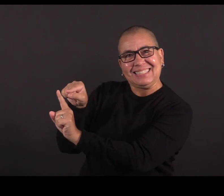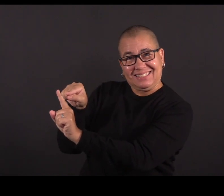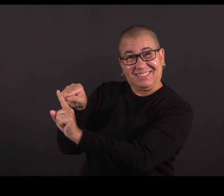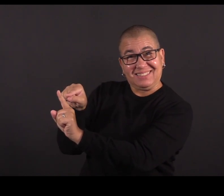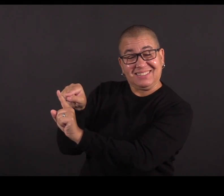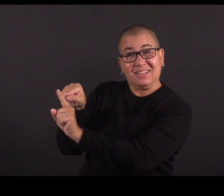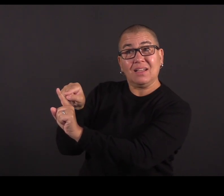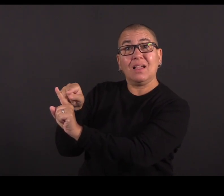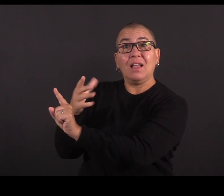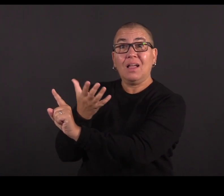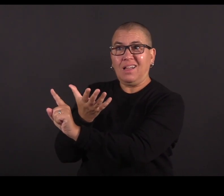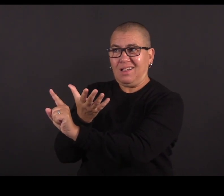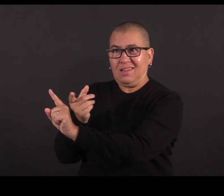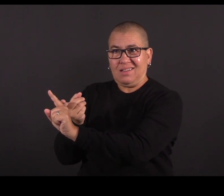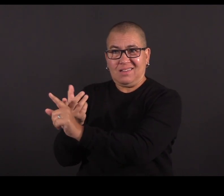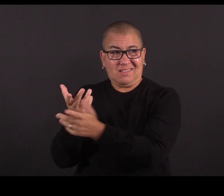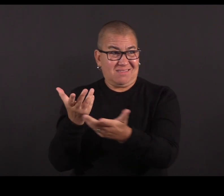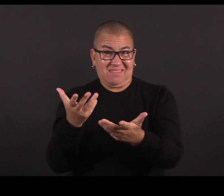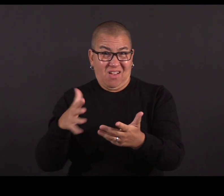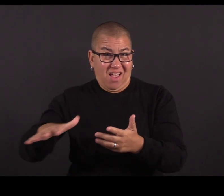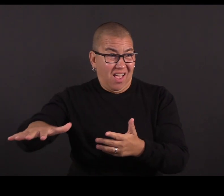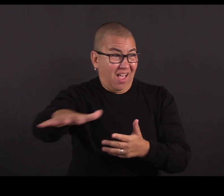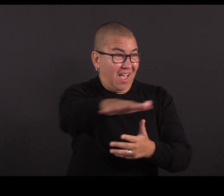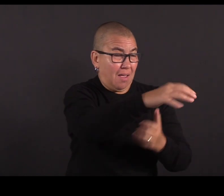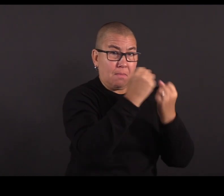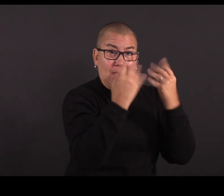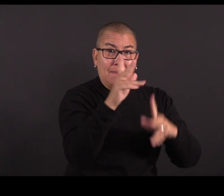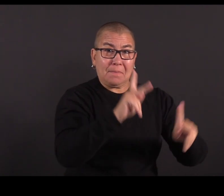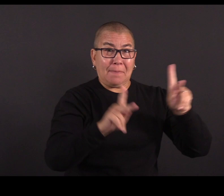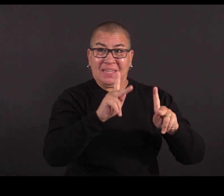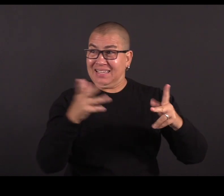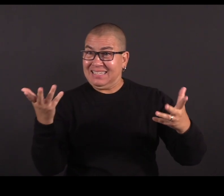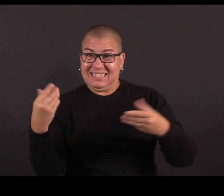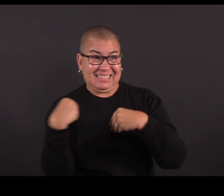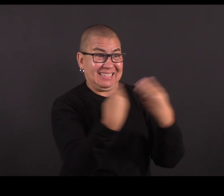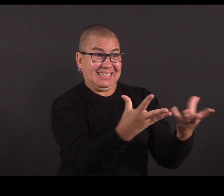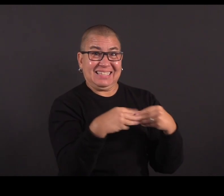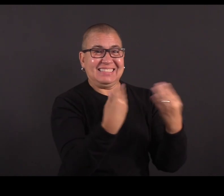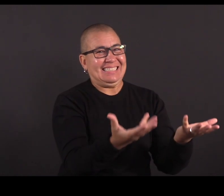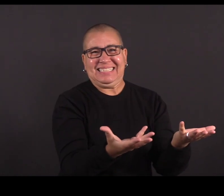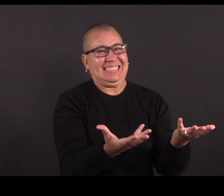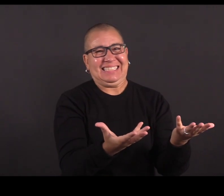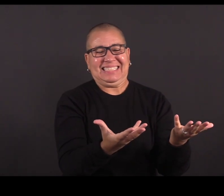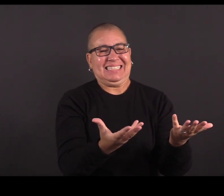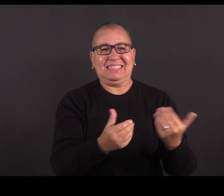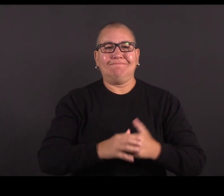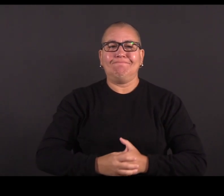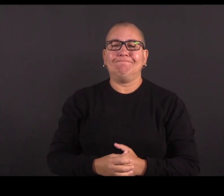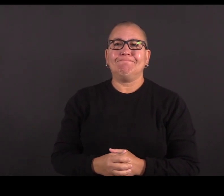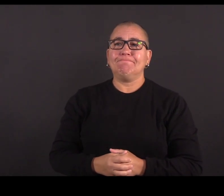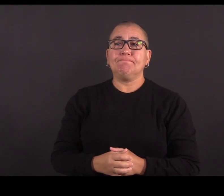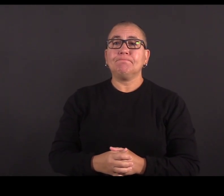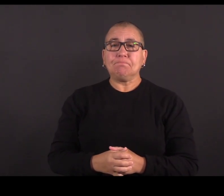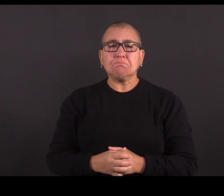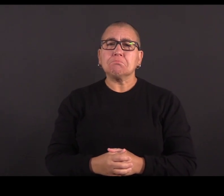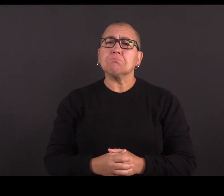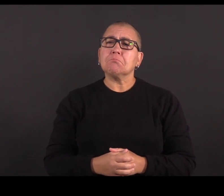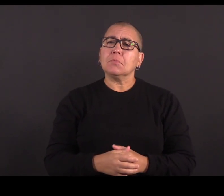those Minnesotan programs in this training. There are some smaller,